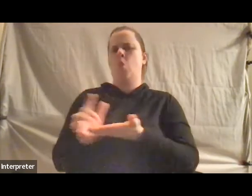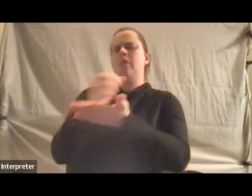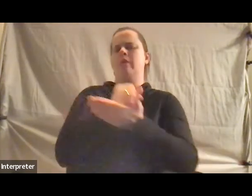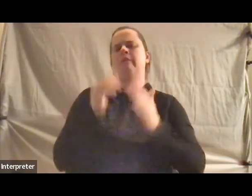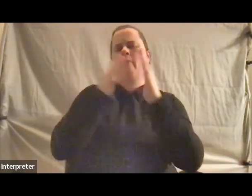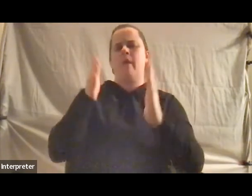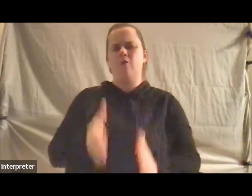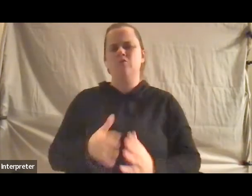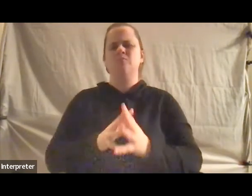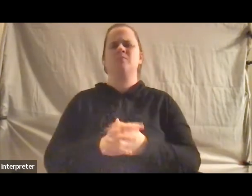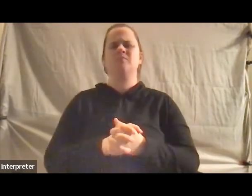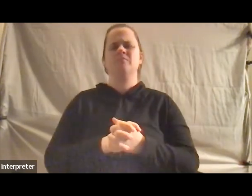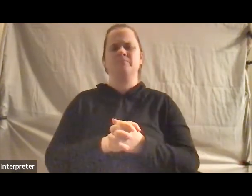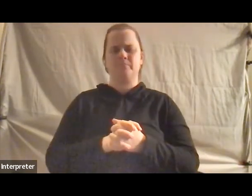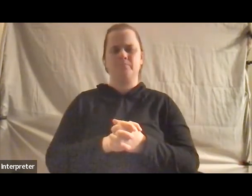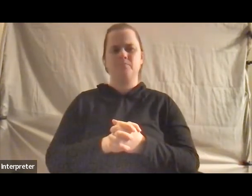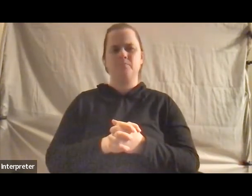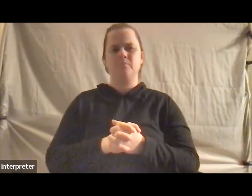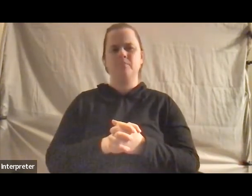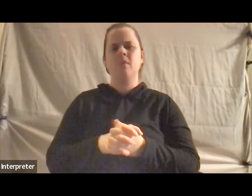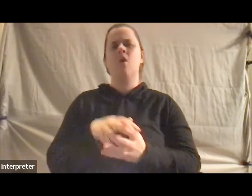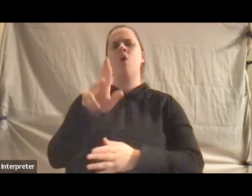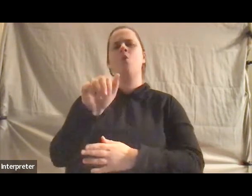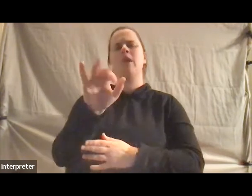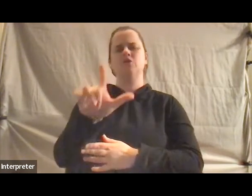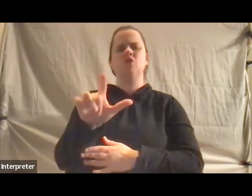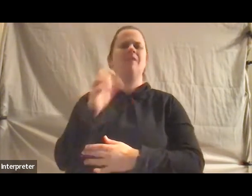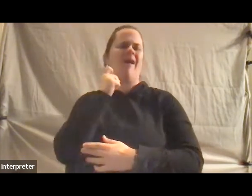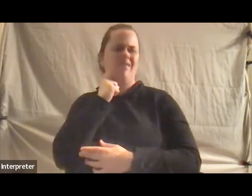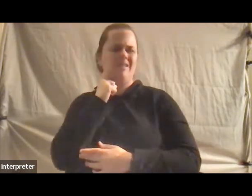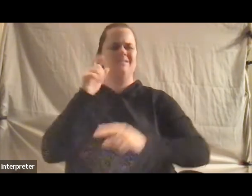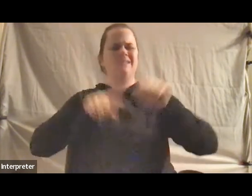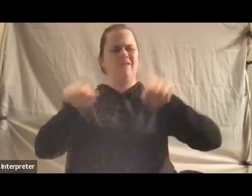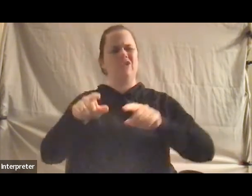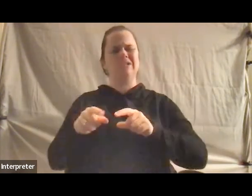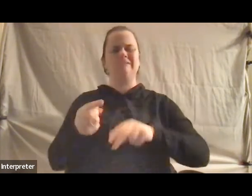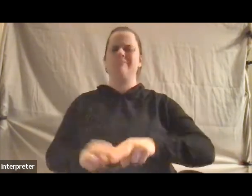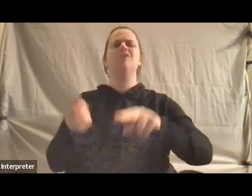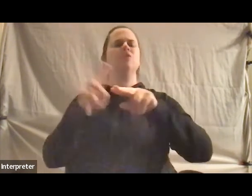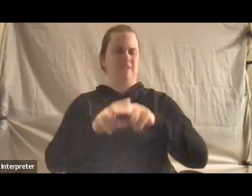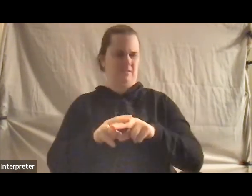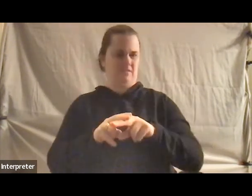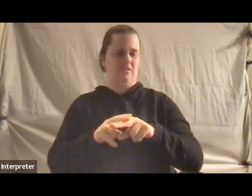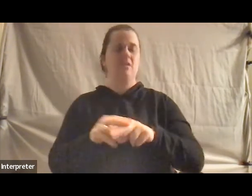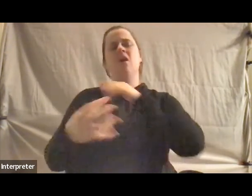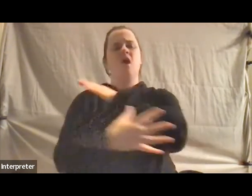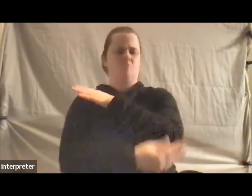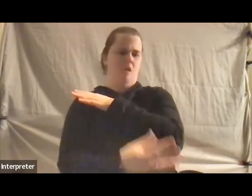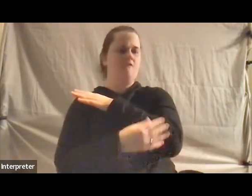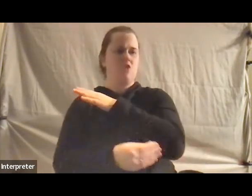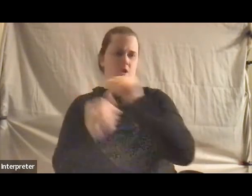has increased while desperate trends in homeownership and poverty remain. While